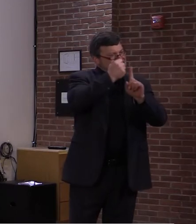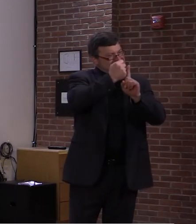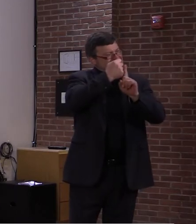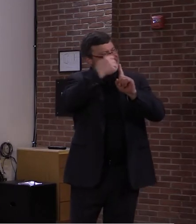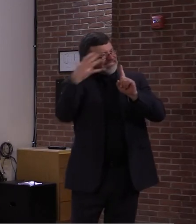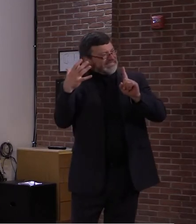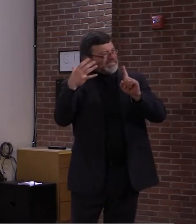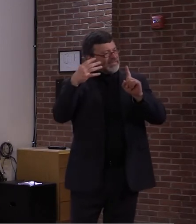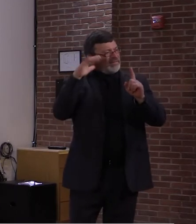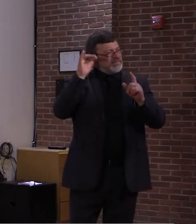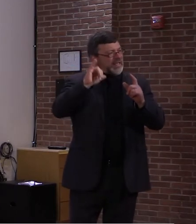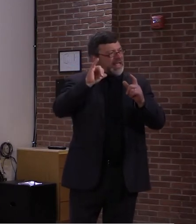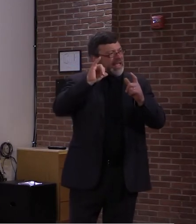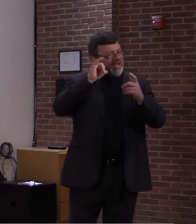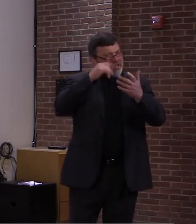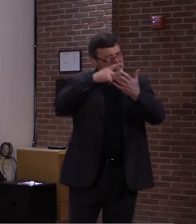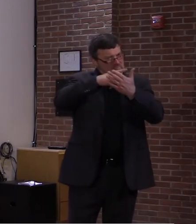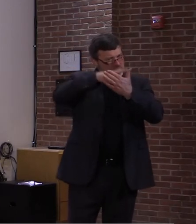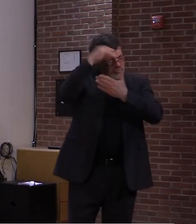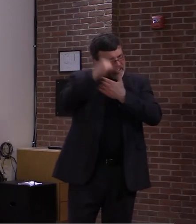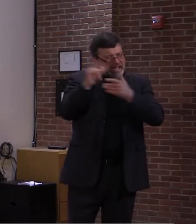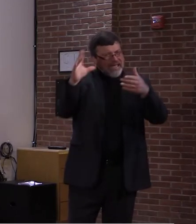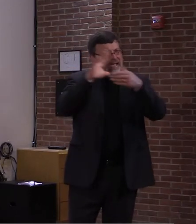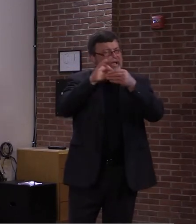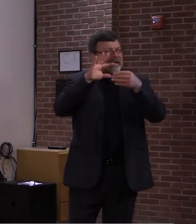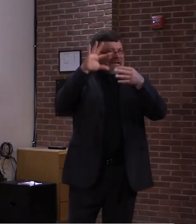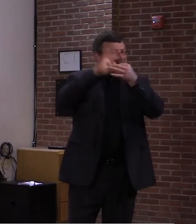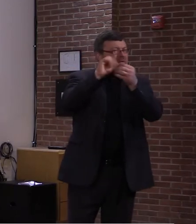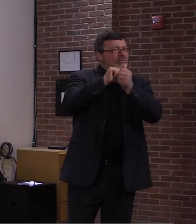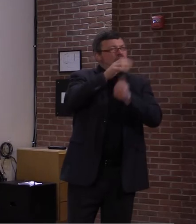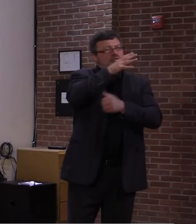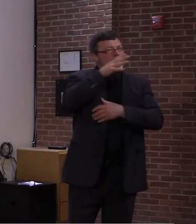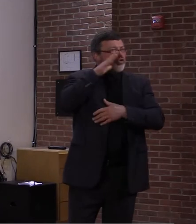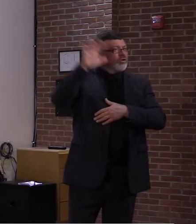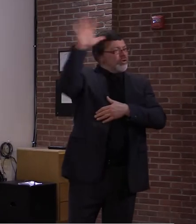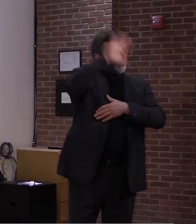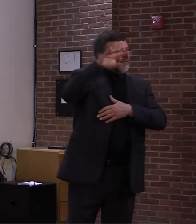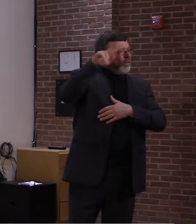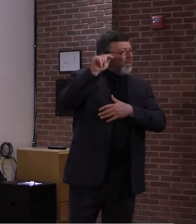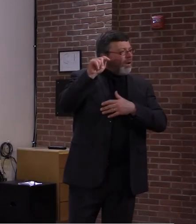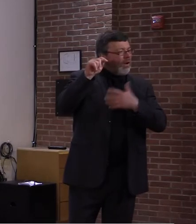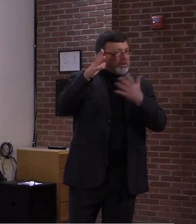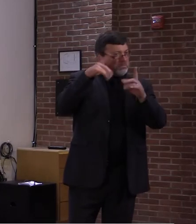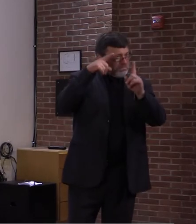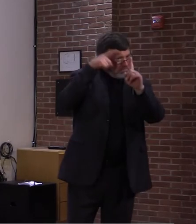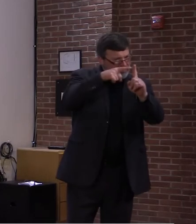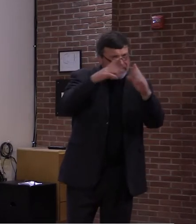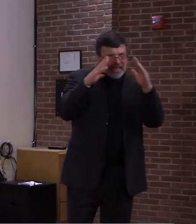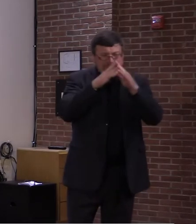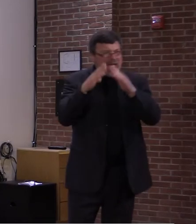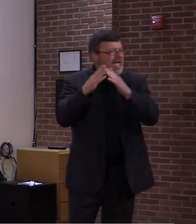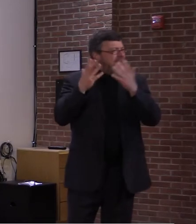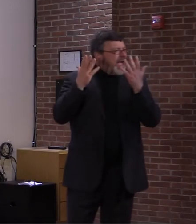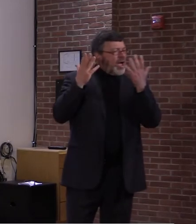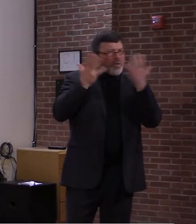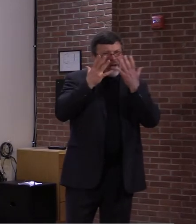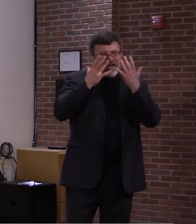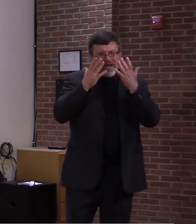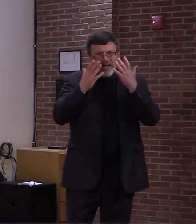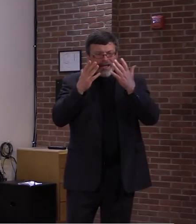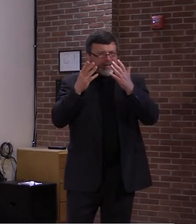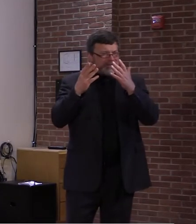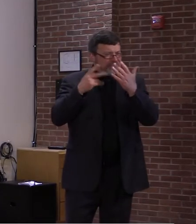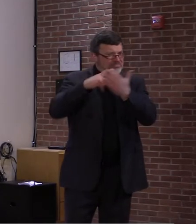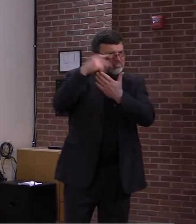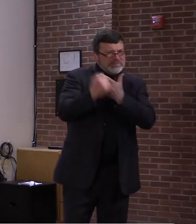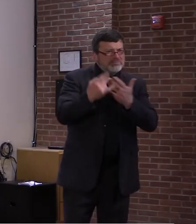about in rural areas that would help in particular towns or something like that, just so the readers and